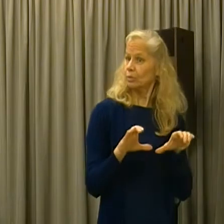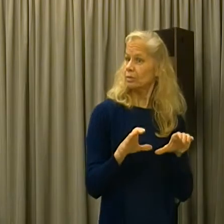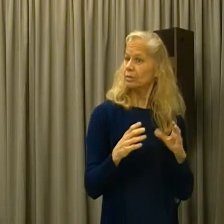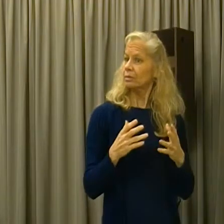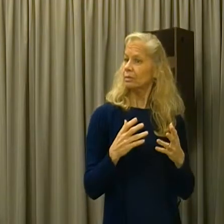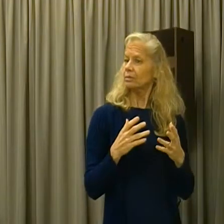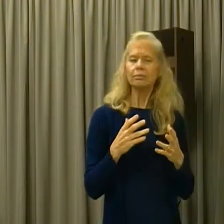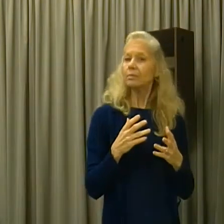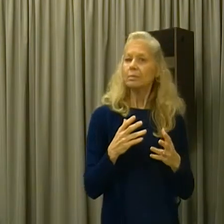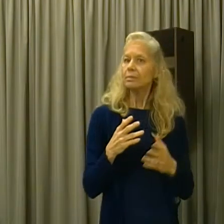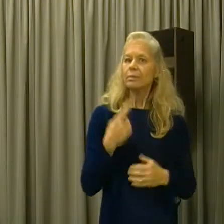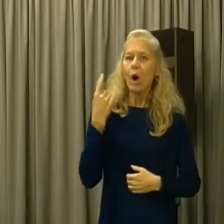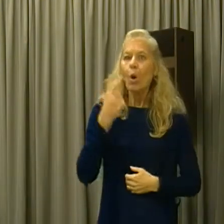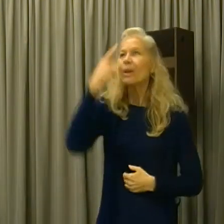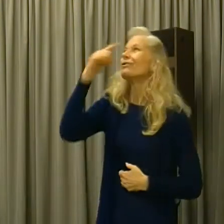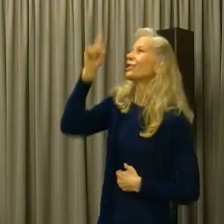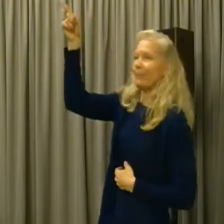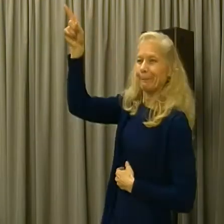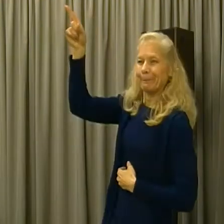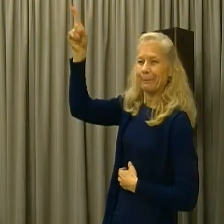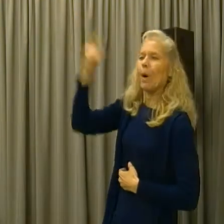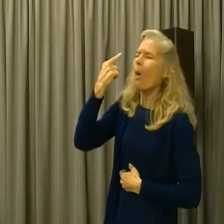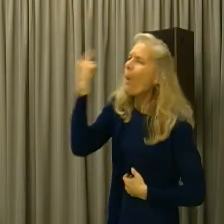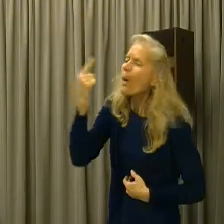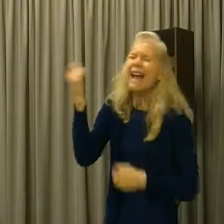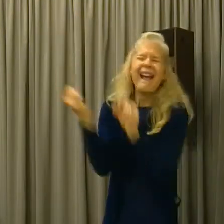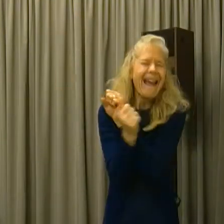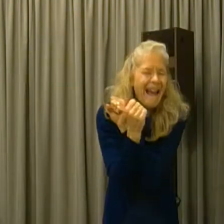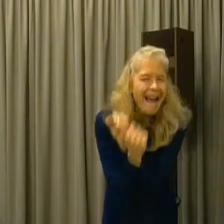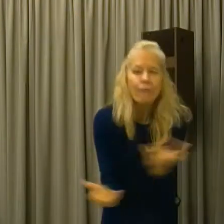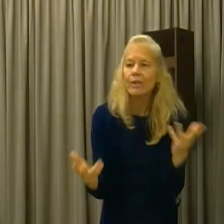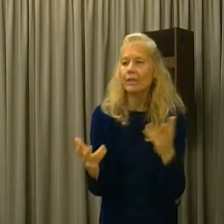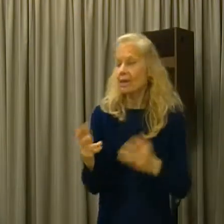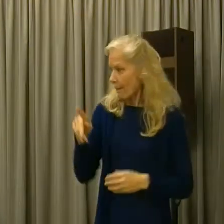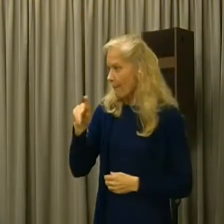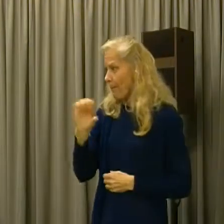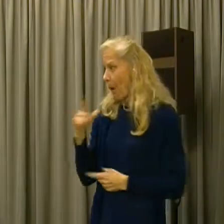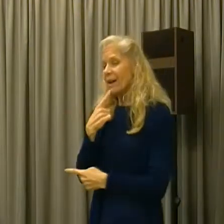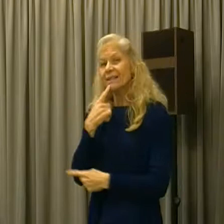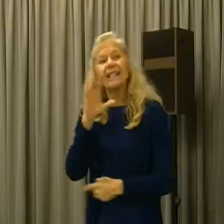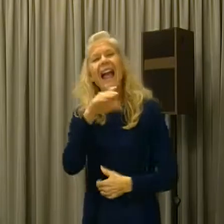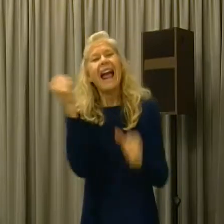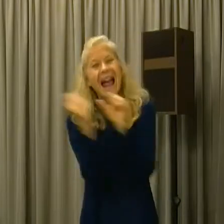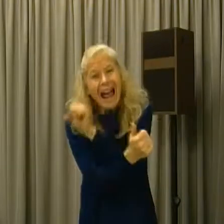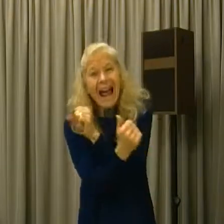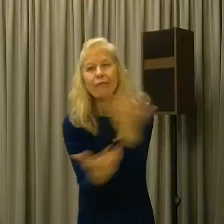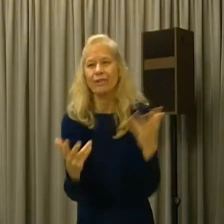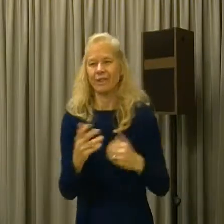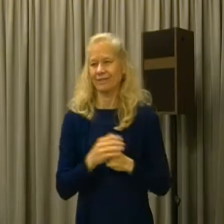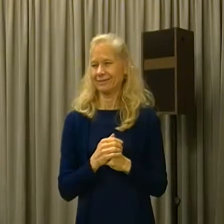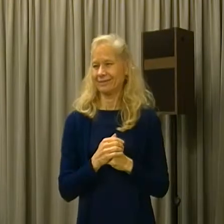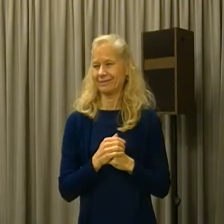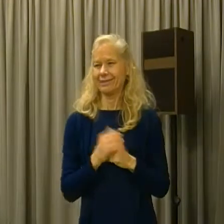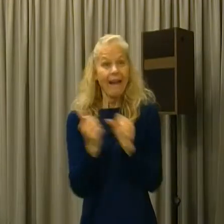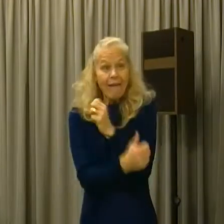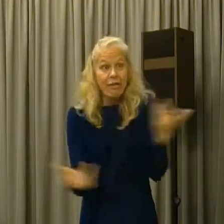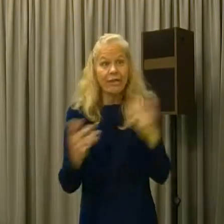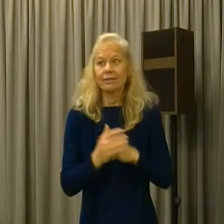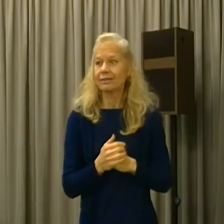budget and help them to, you know, get their income and such under control so that they're not in debt. And one of his programs,